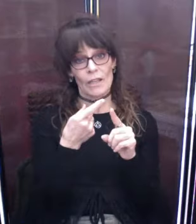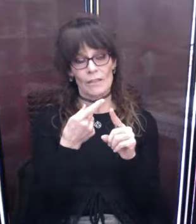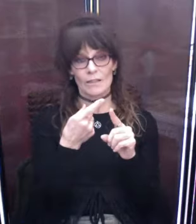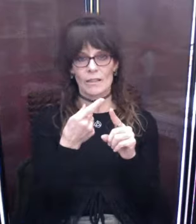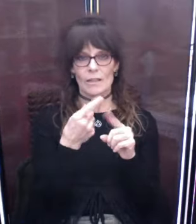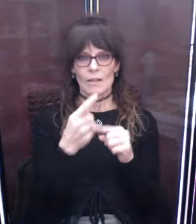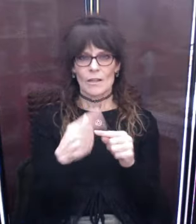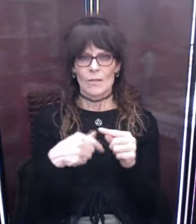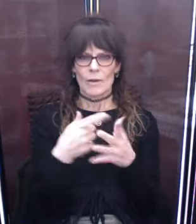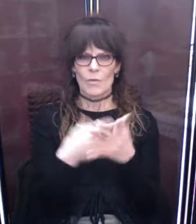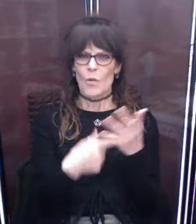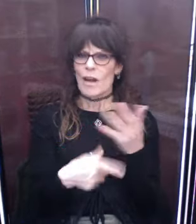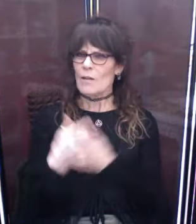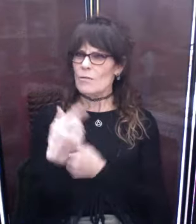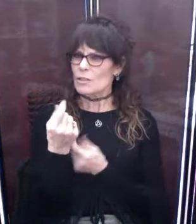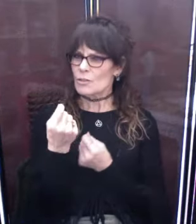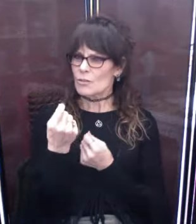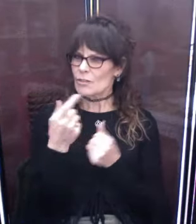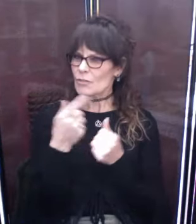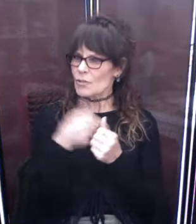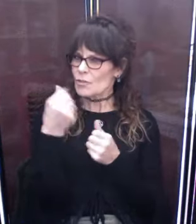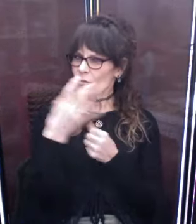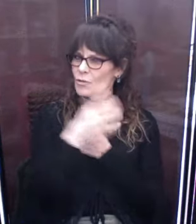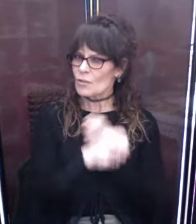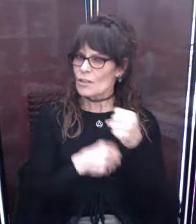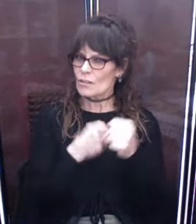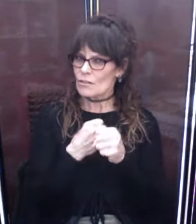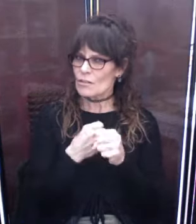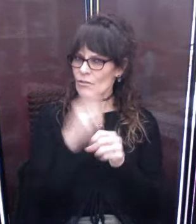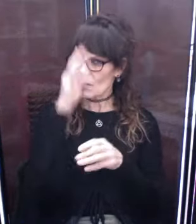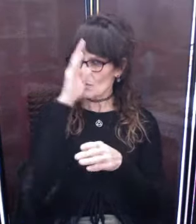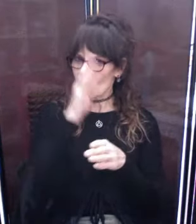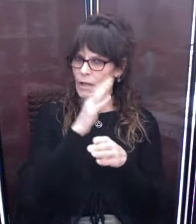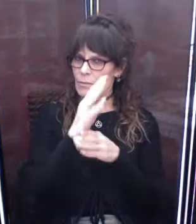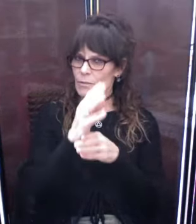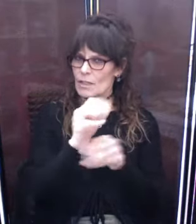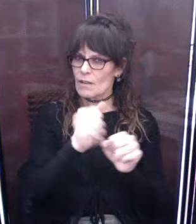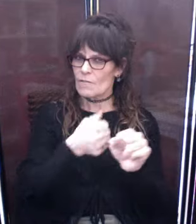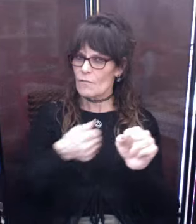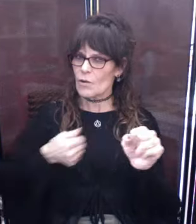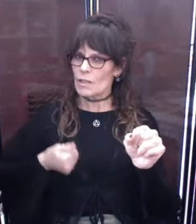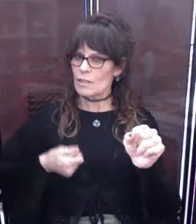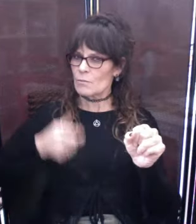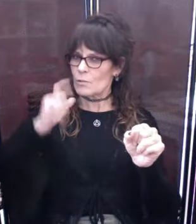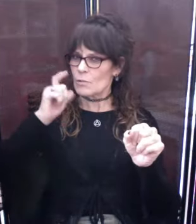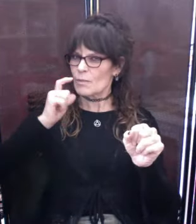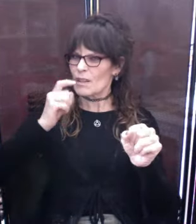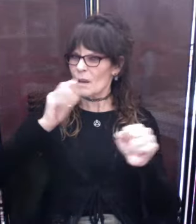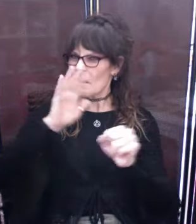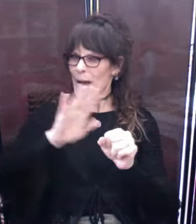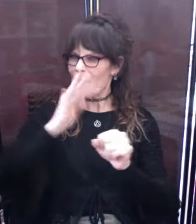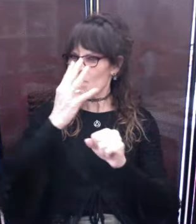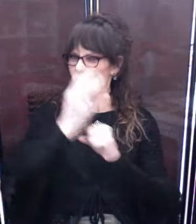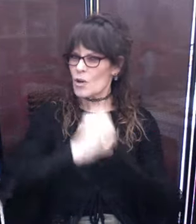I was doing in those first couple of years, it kept me away from booze. But about 4 years sober, I was starting to